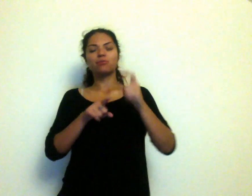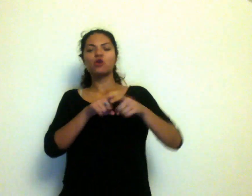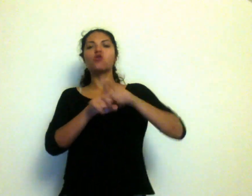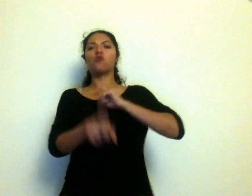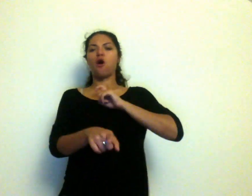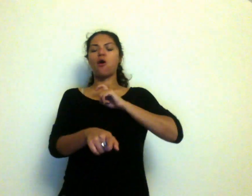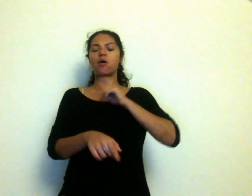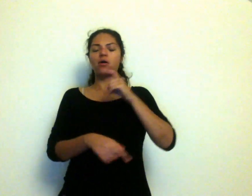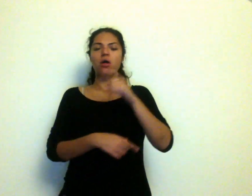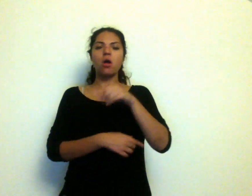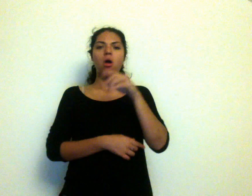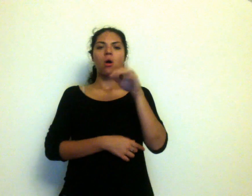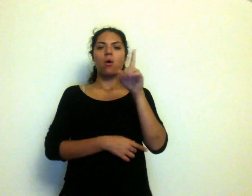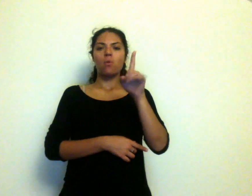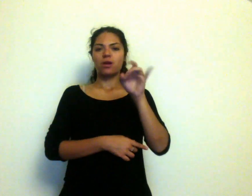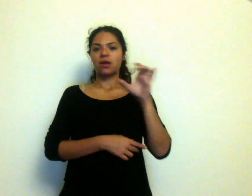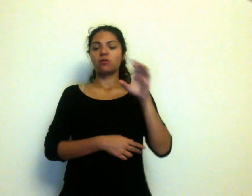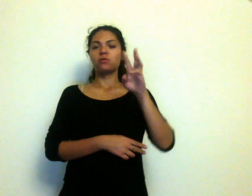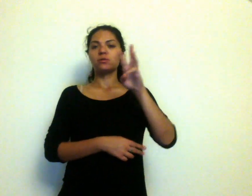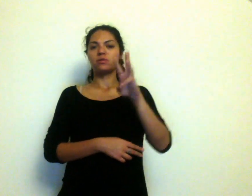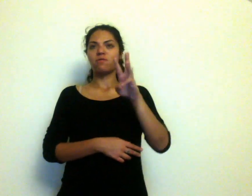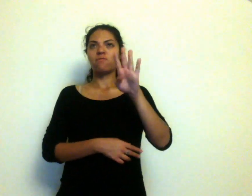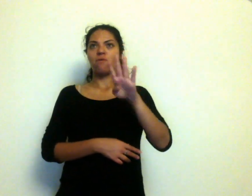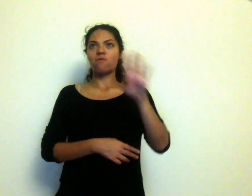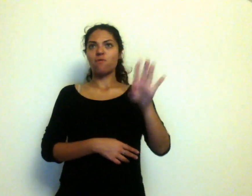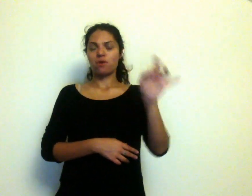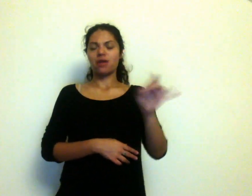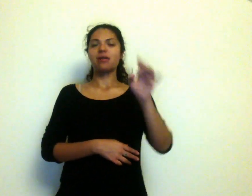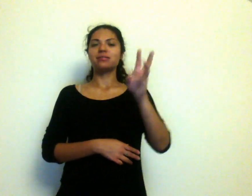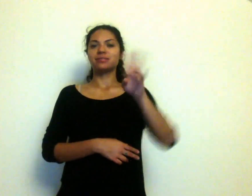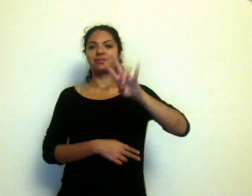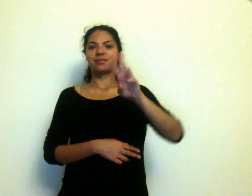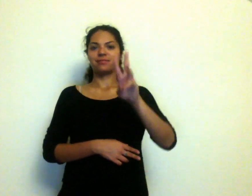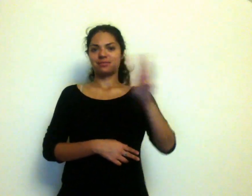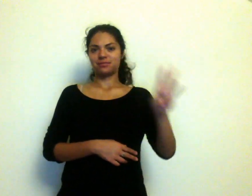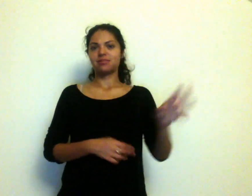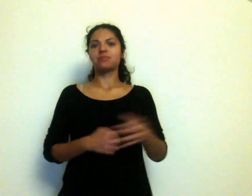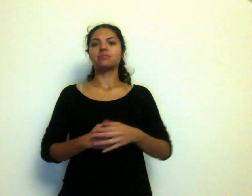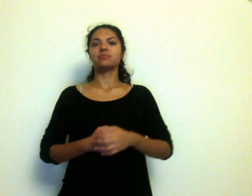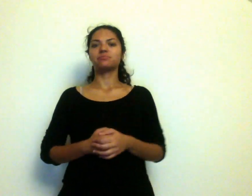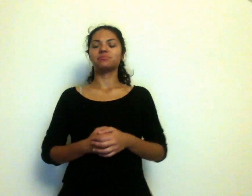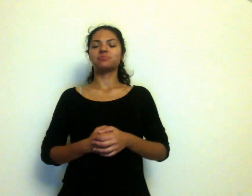1-800-448-6766. The order line is available 24 hours a day. That number is